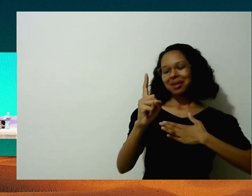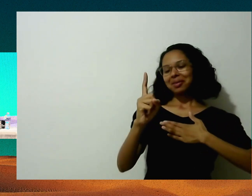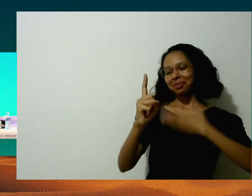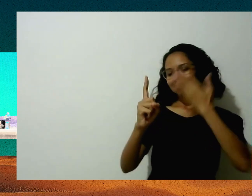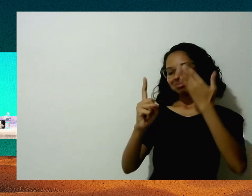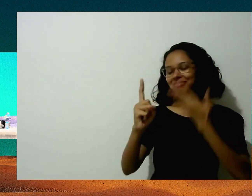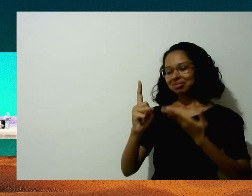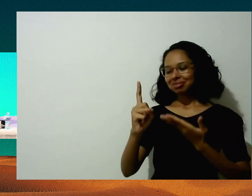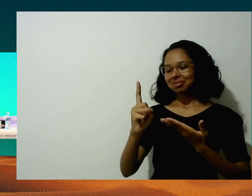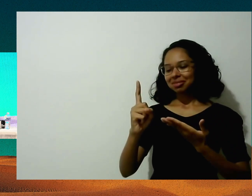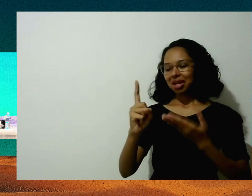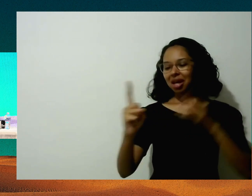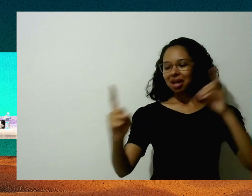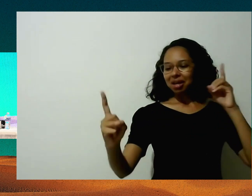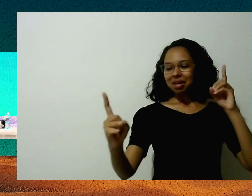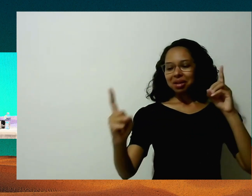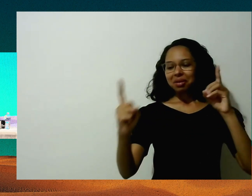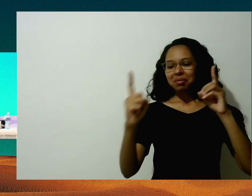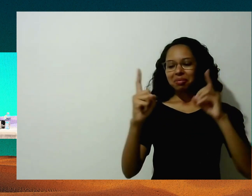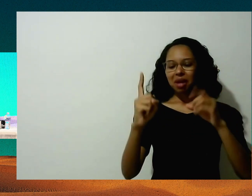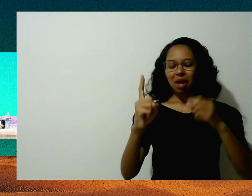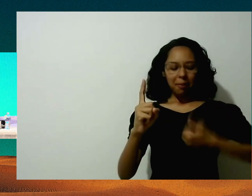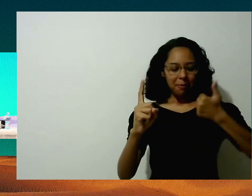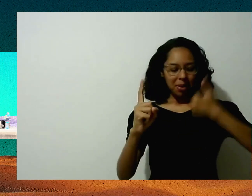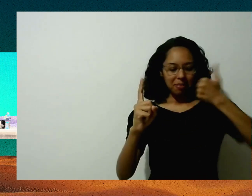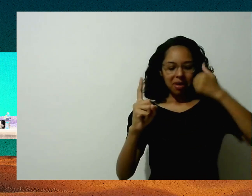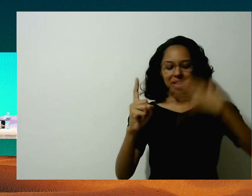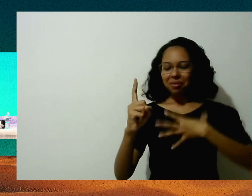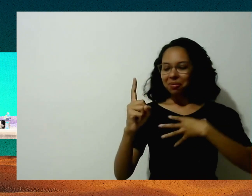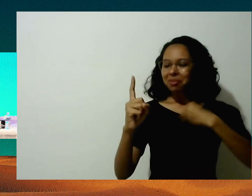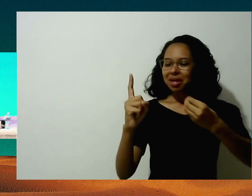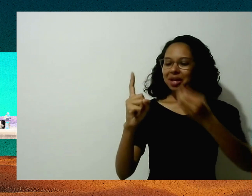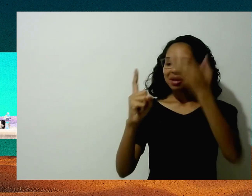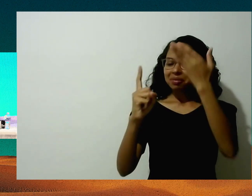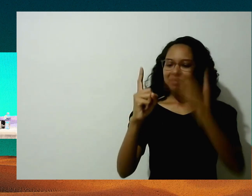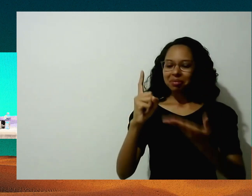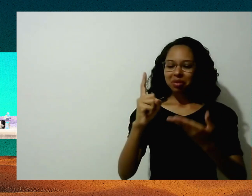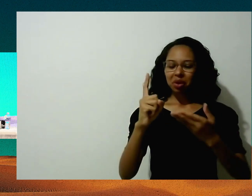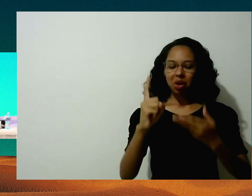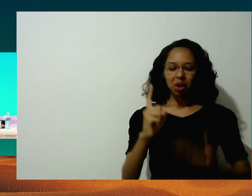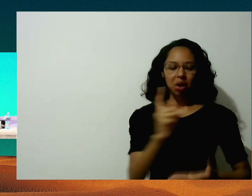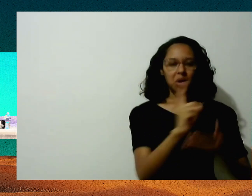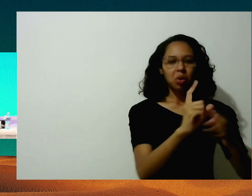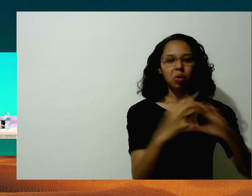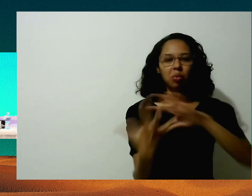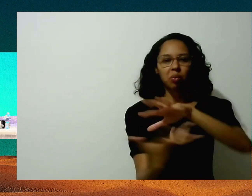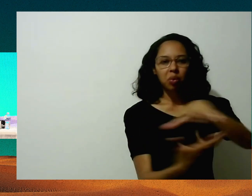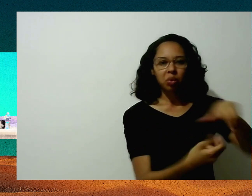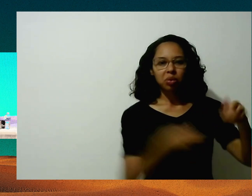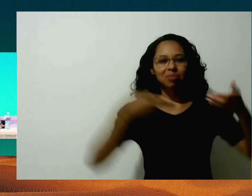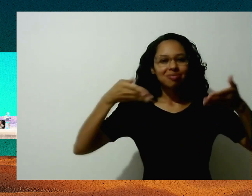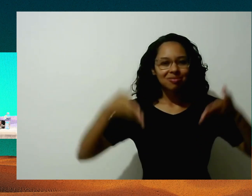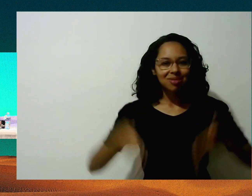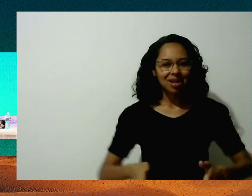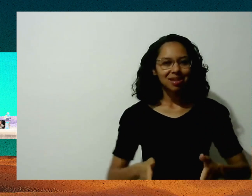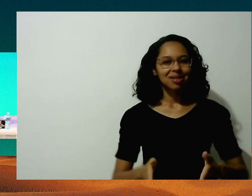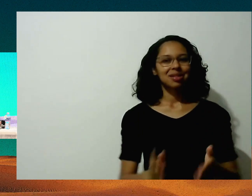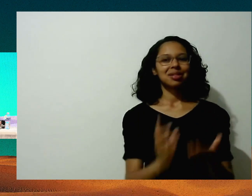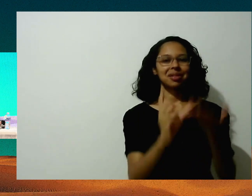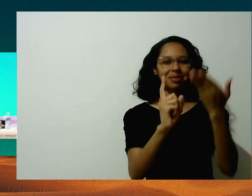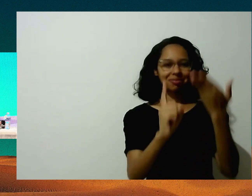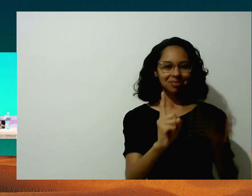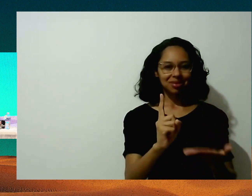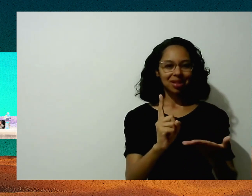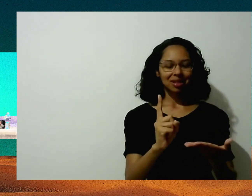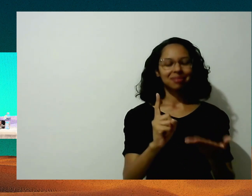introduzir o primogênito no mundo diz, And when he again brings the firstborn into the world, he says, o que ele diz? what